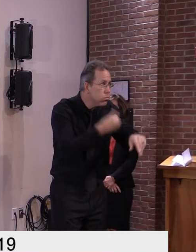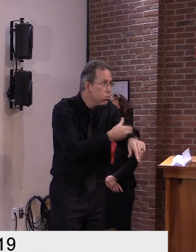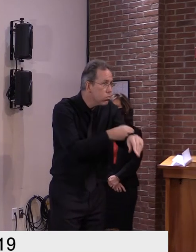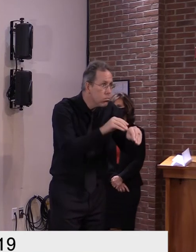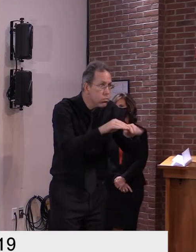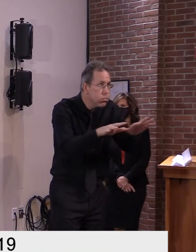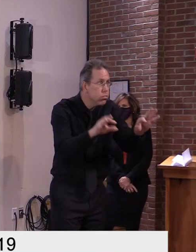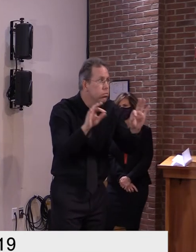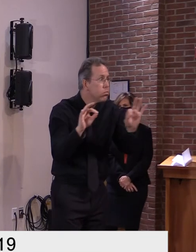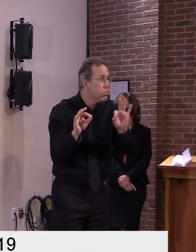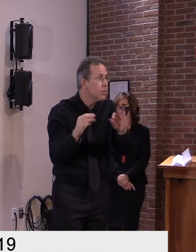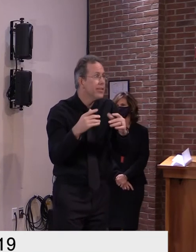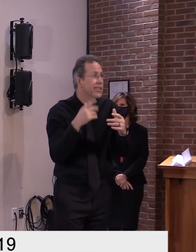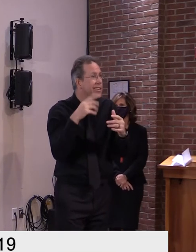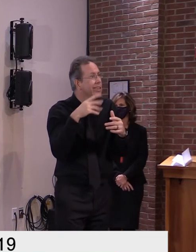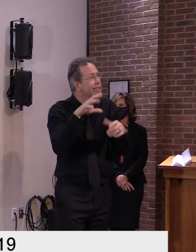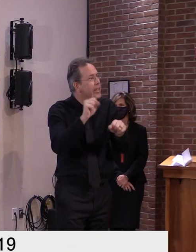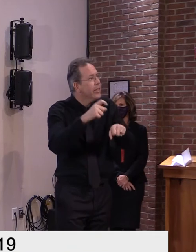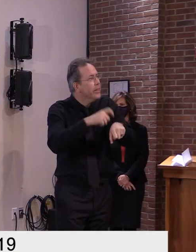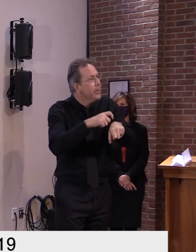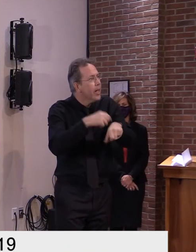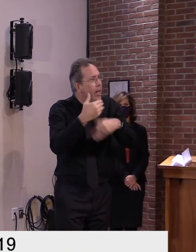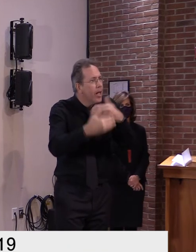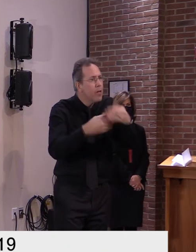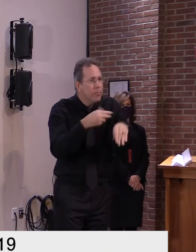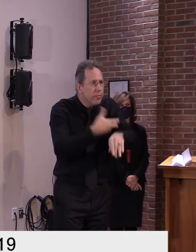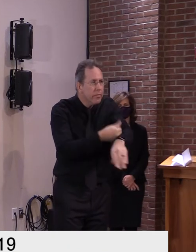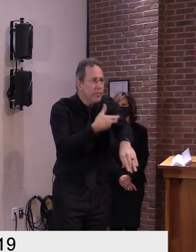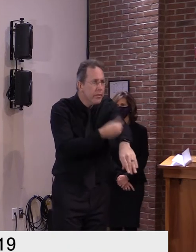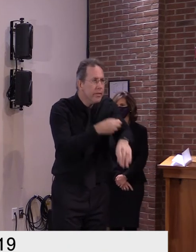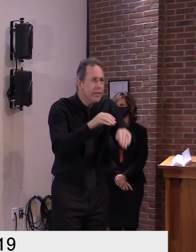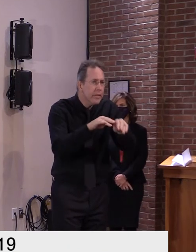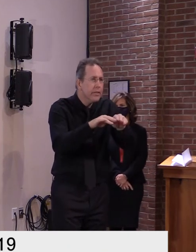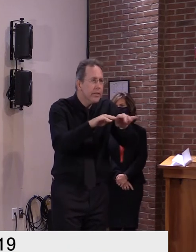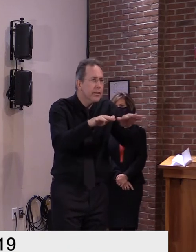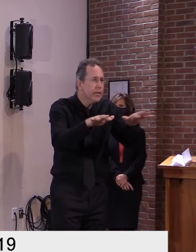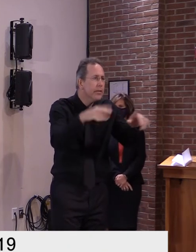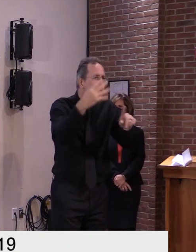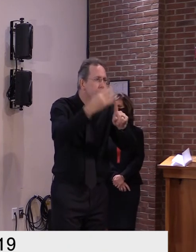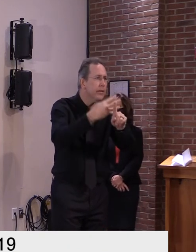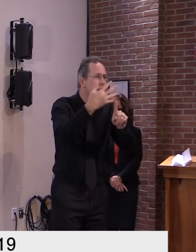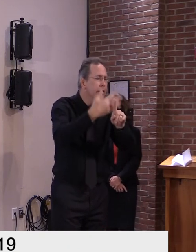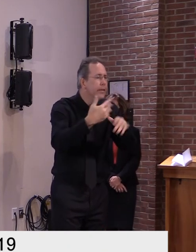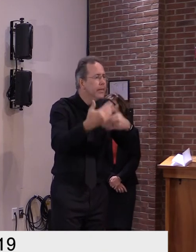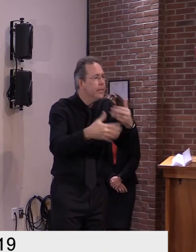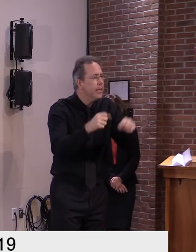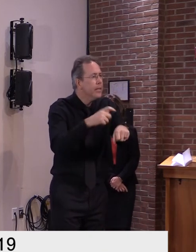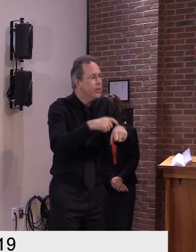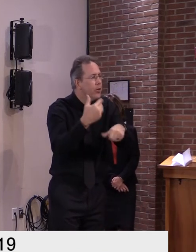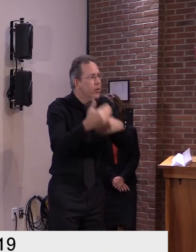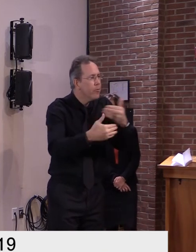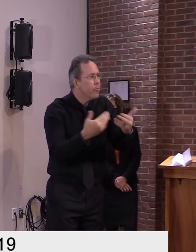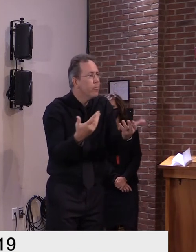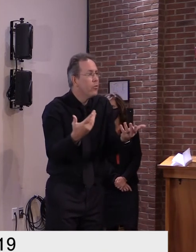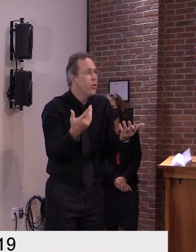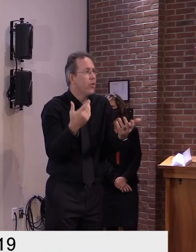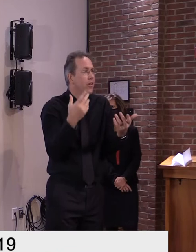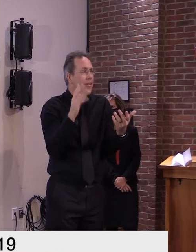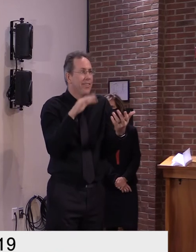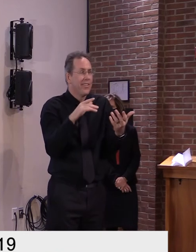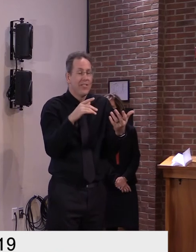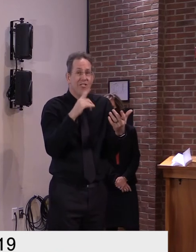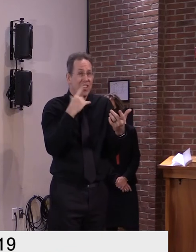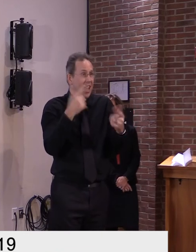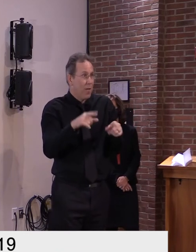had described. I believe that with both of those things taking place simultaneous to one